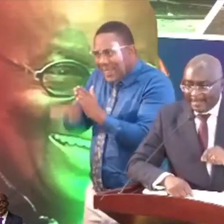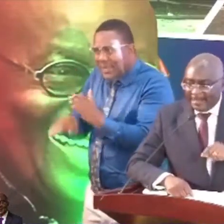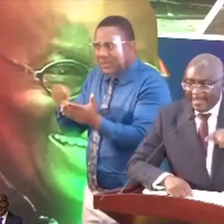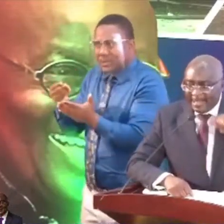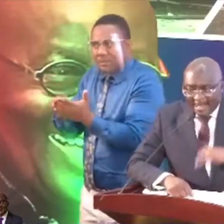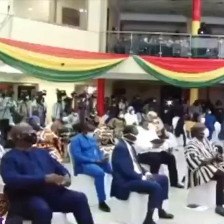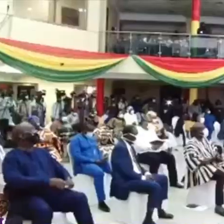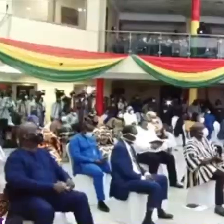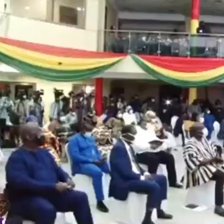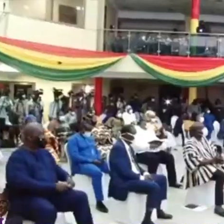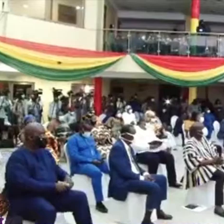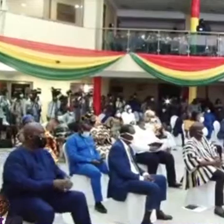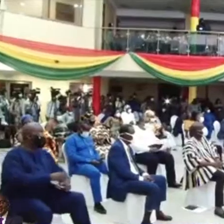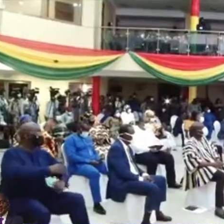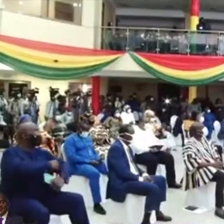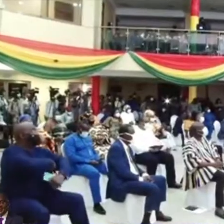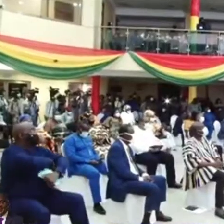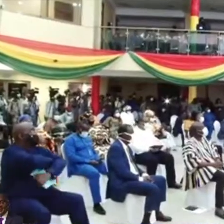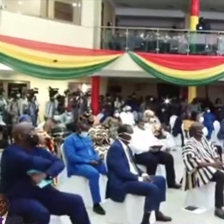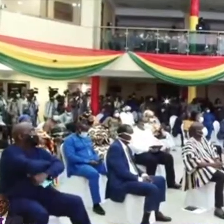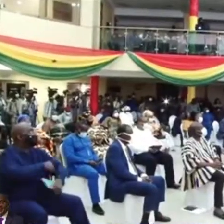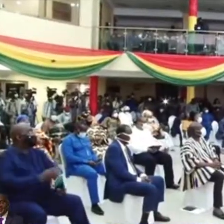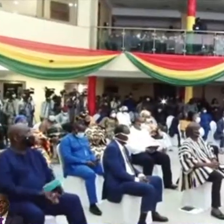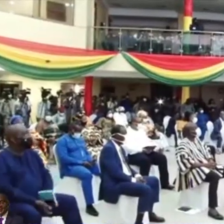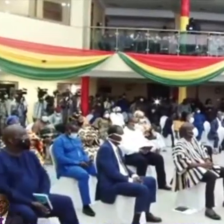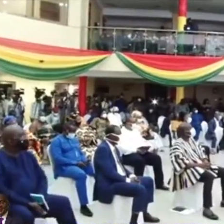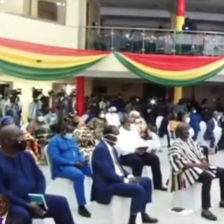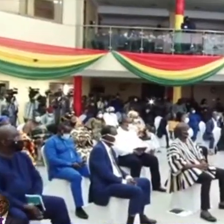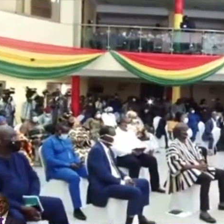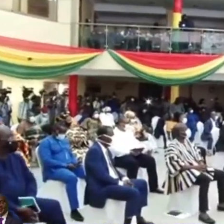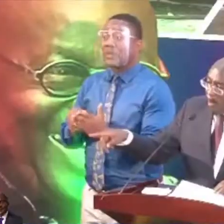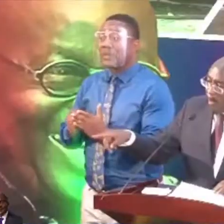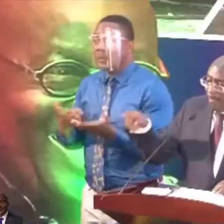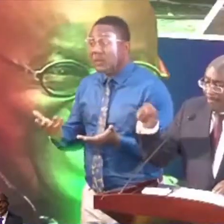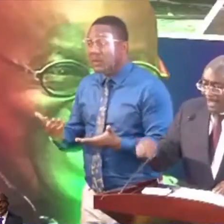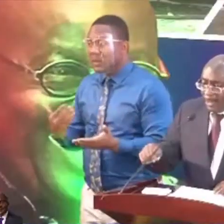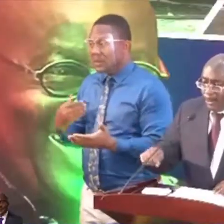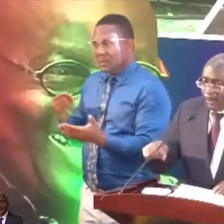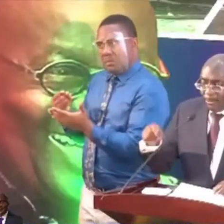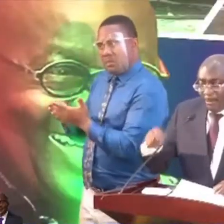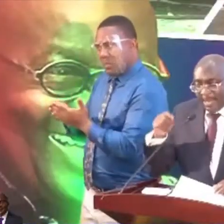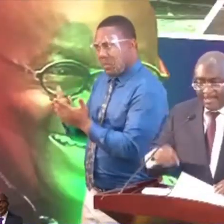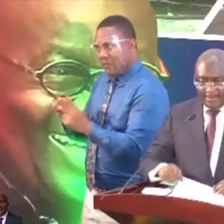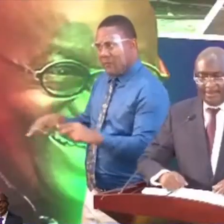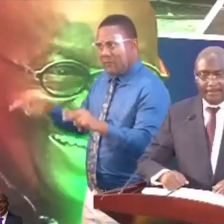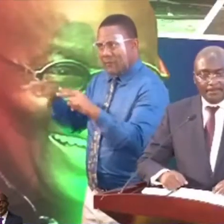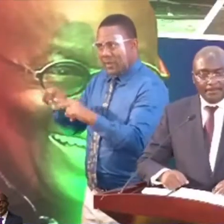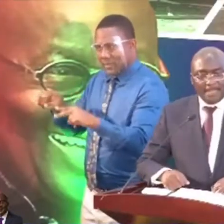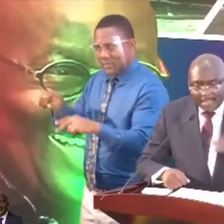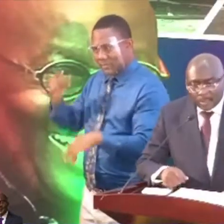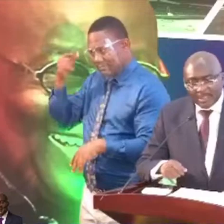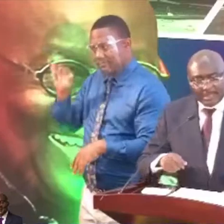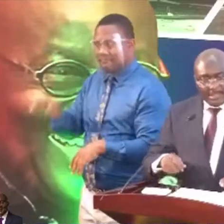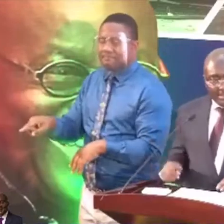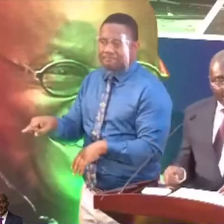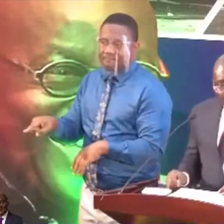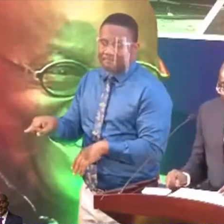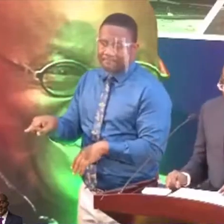spending less. And that means what? We have more value for money. That is what it